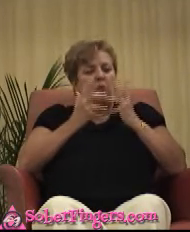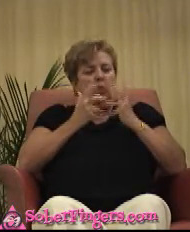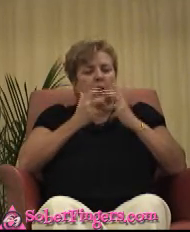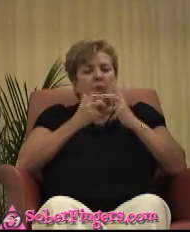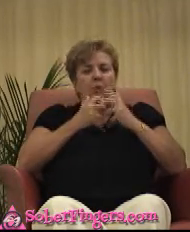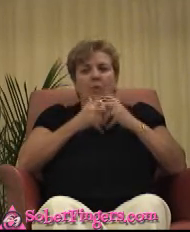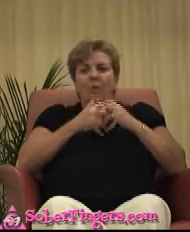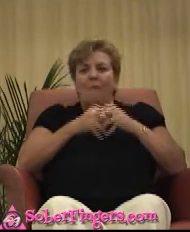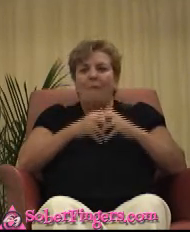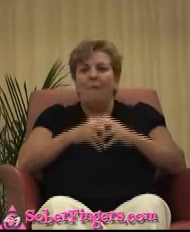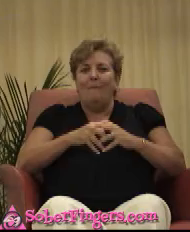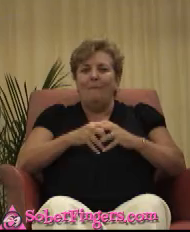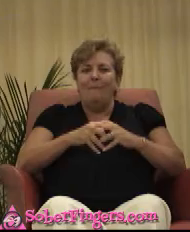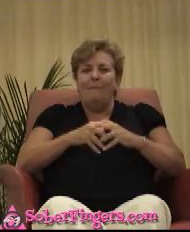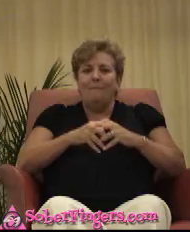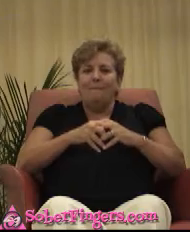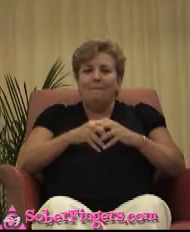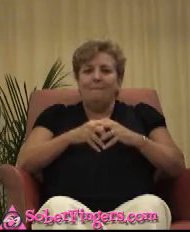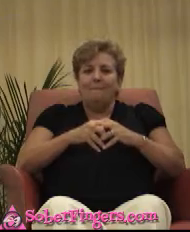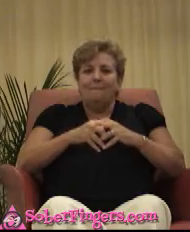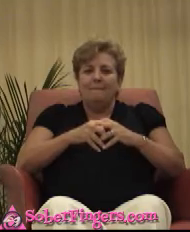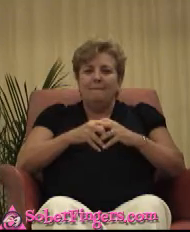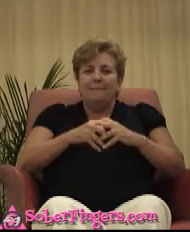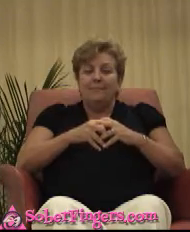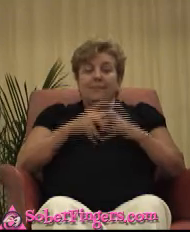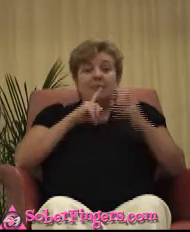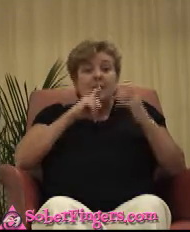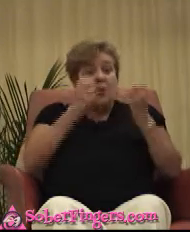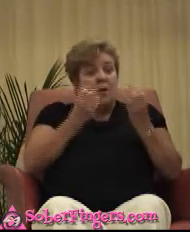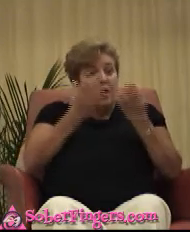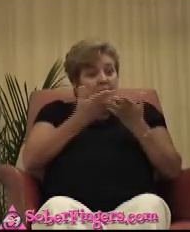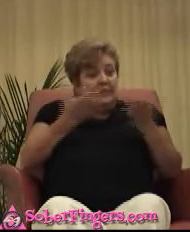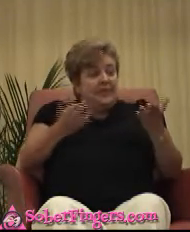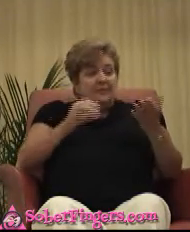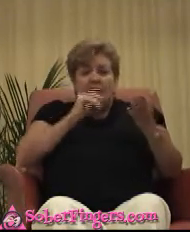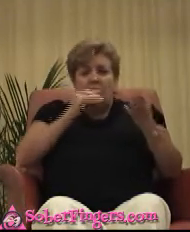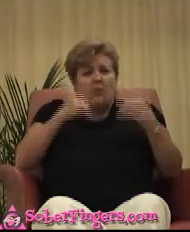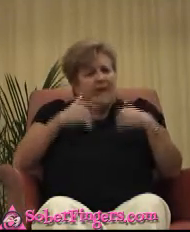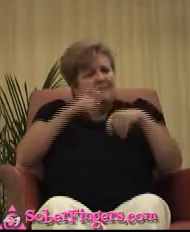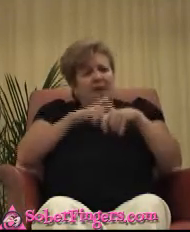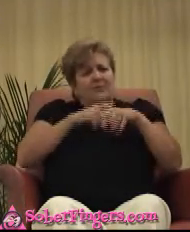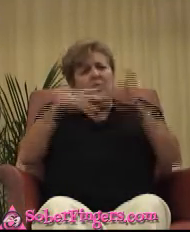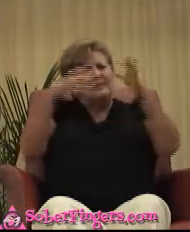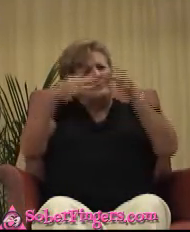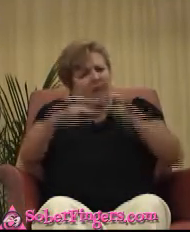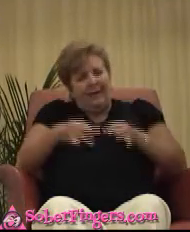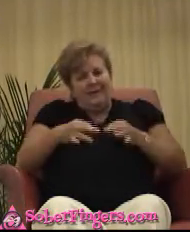There were a lot of things that happened that I don't have time to go into, but